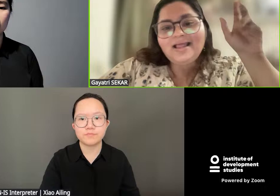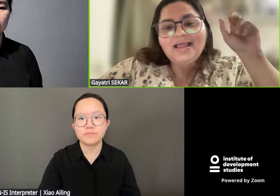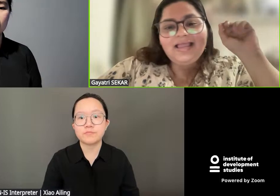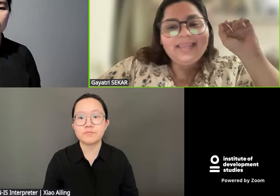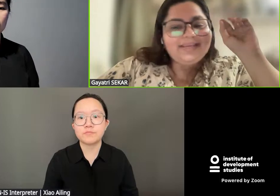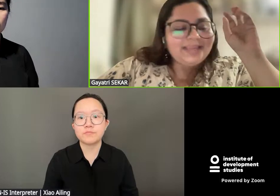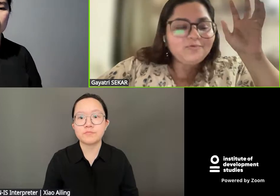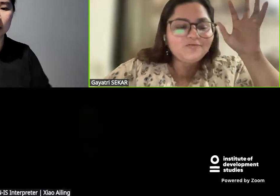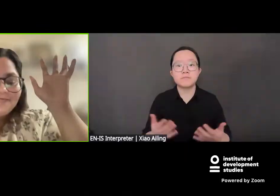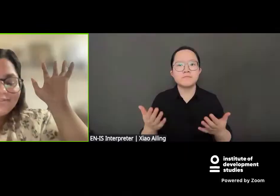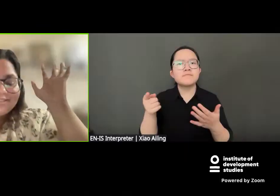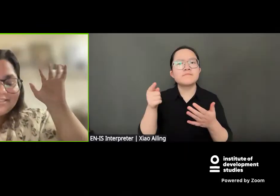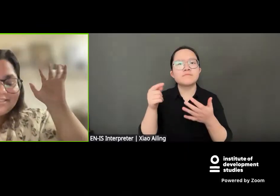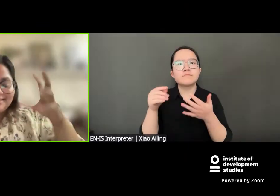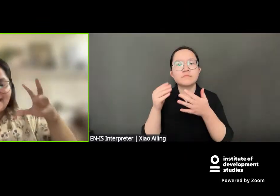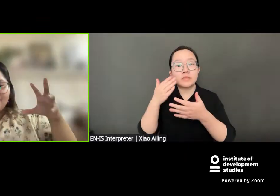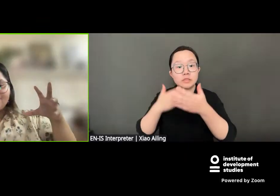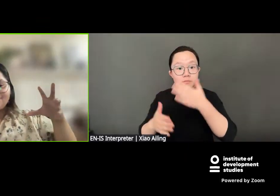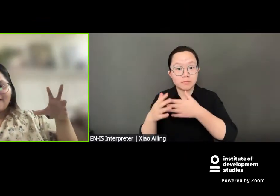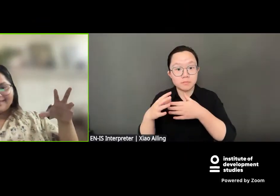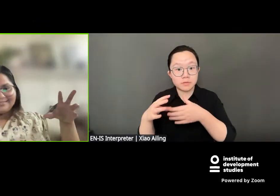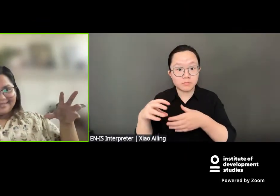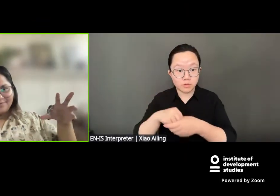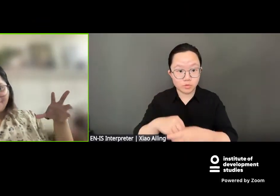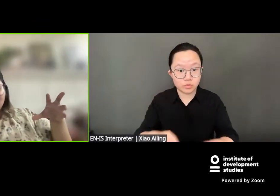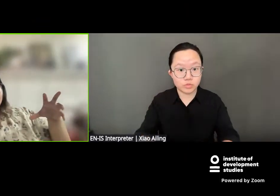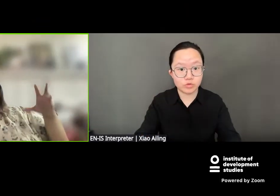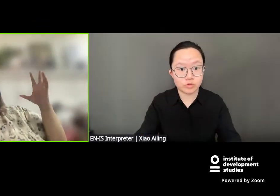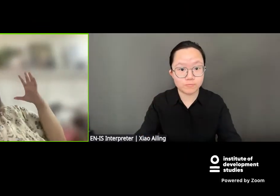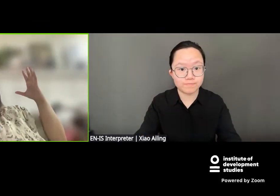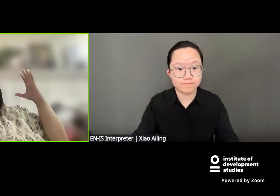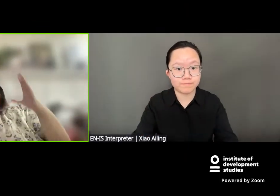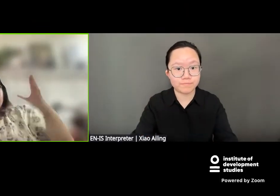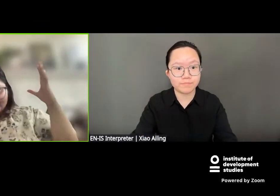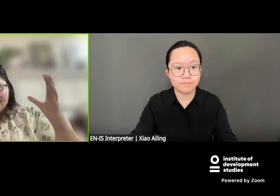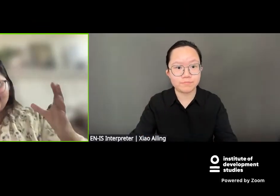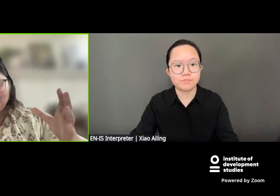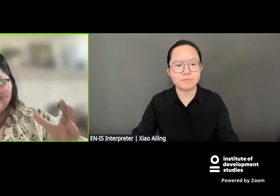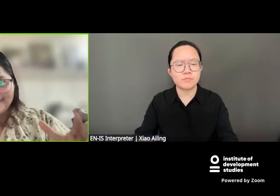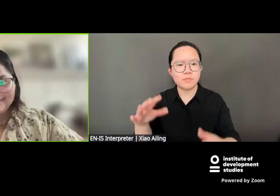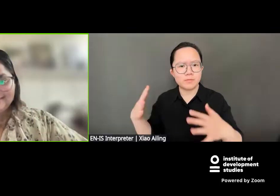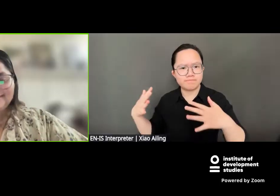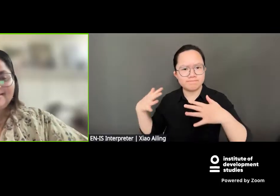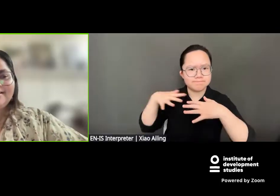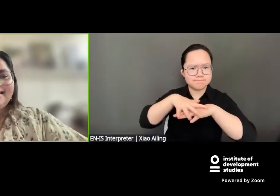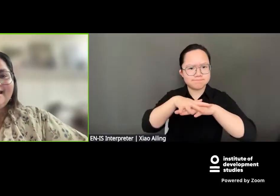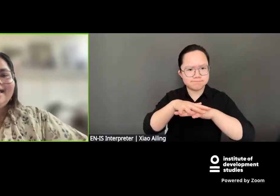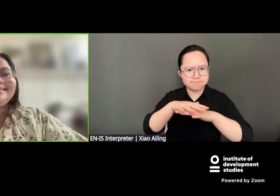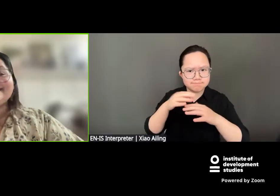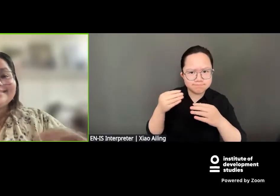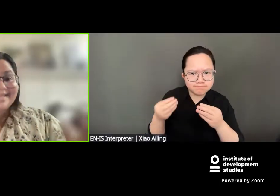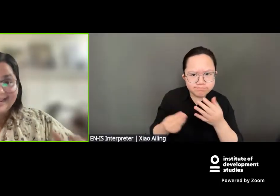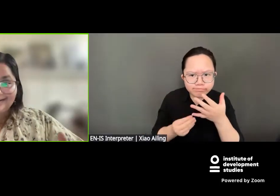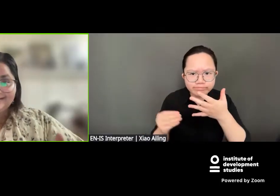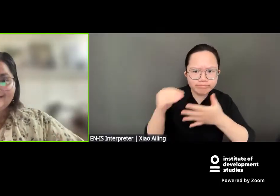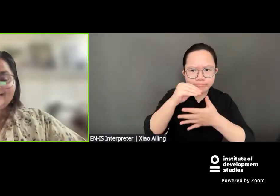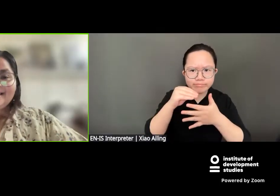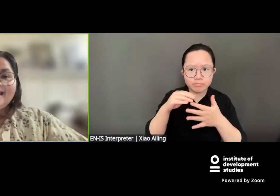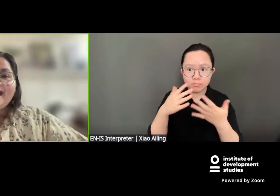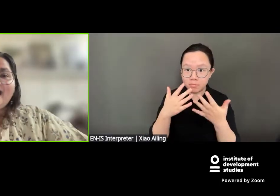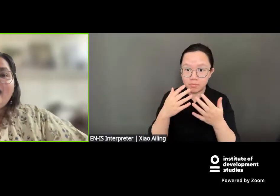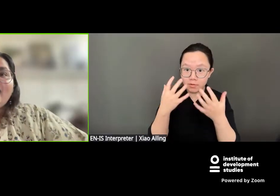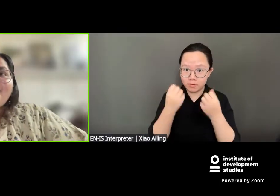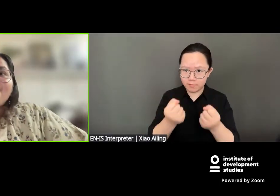potential. It can move disability out of isolated projects and integrate it into sectors. And this is great.